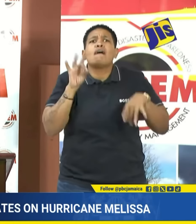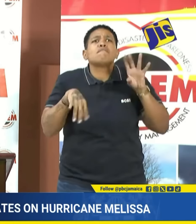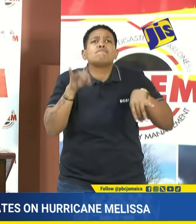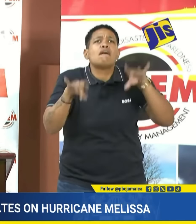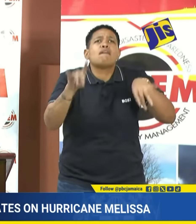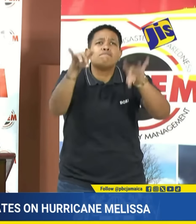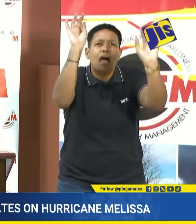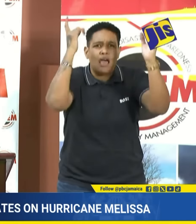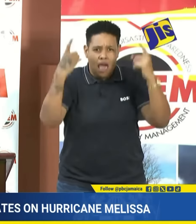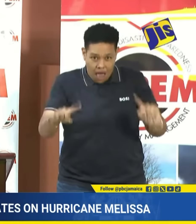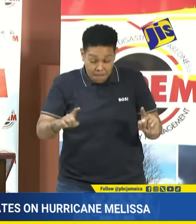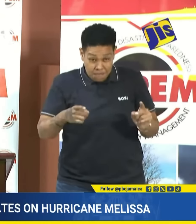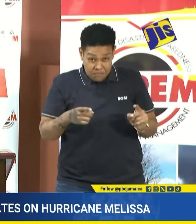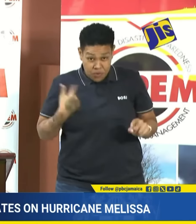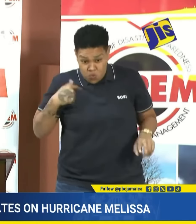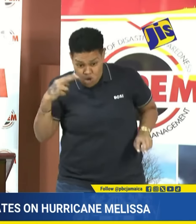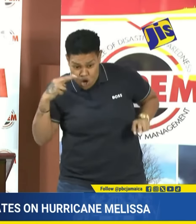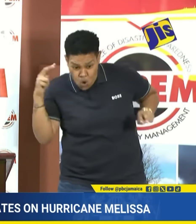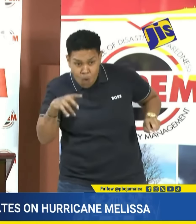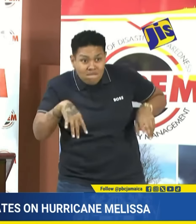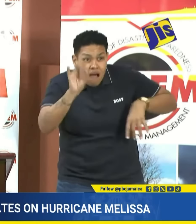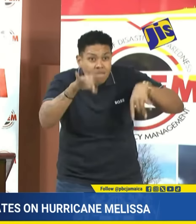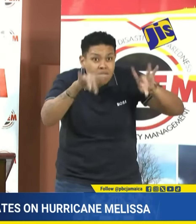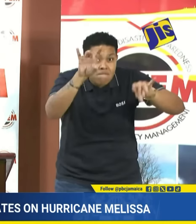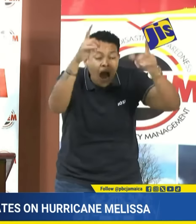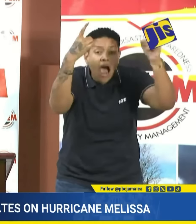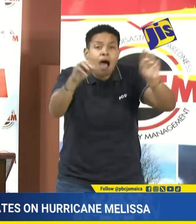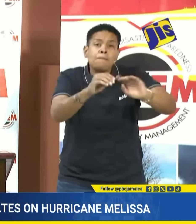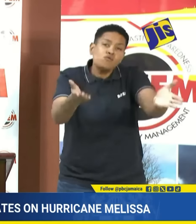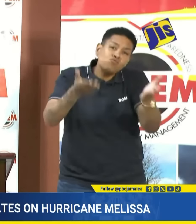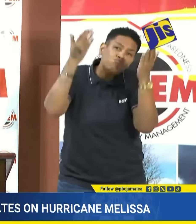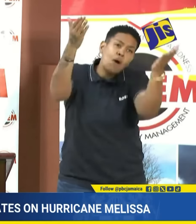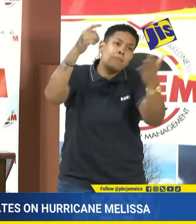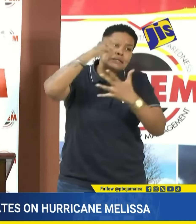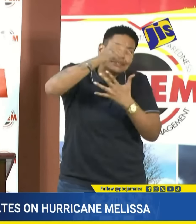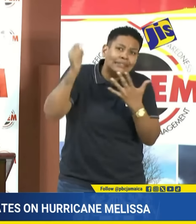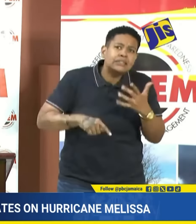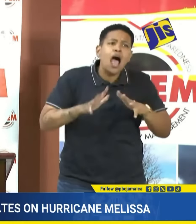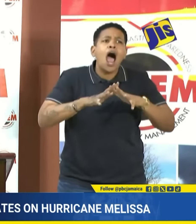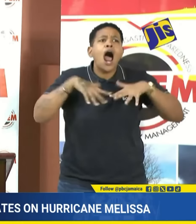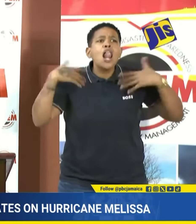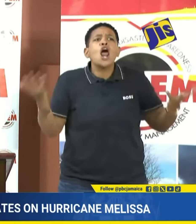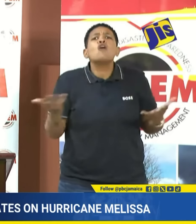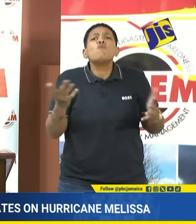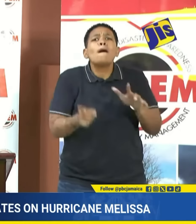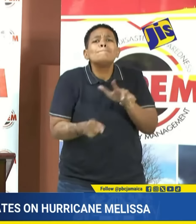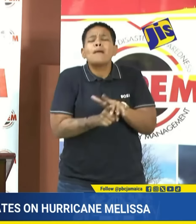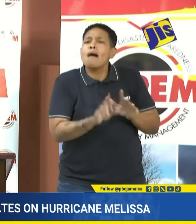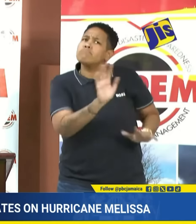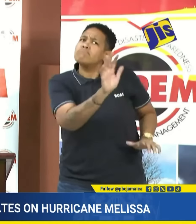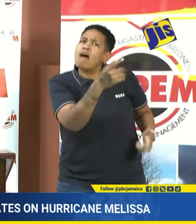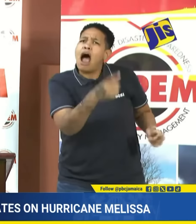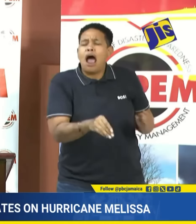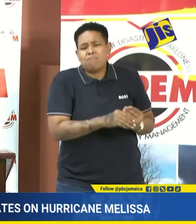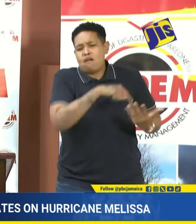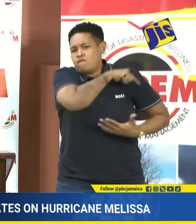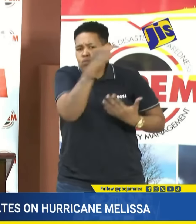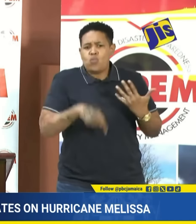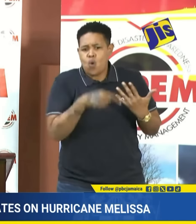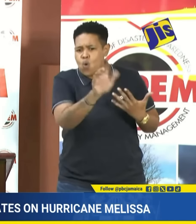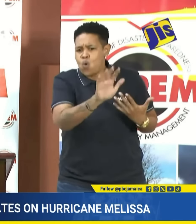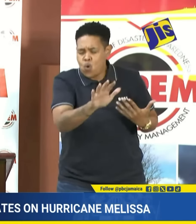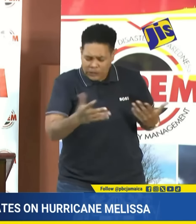findings. We look at the findings and the recommendations, and a lot of what came out of